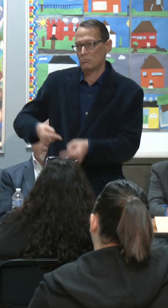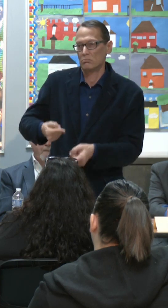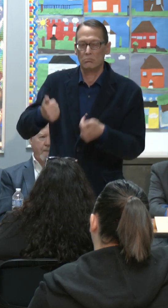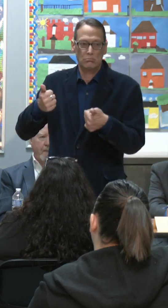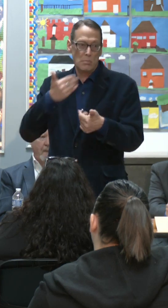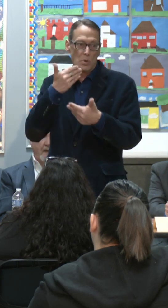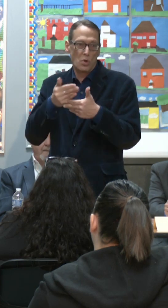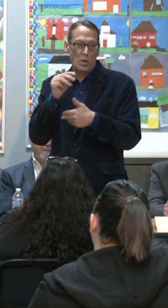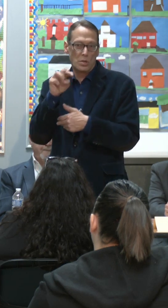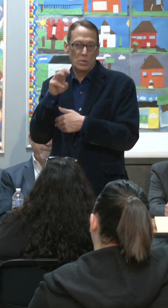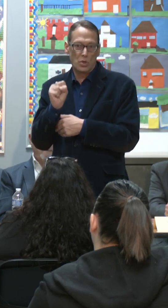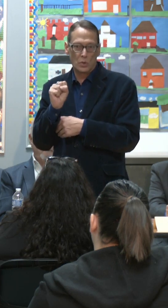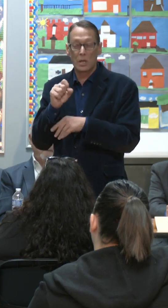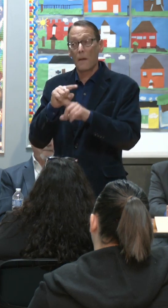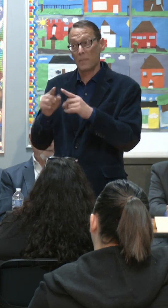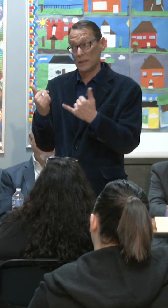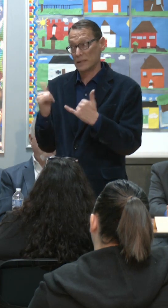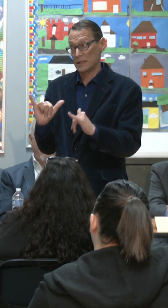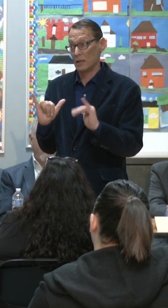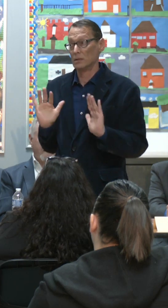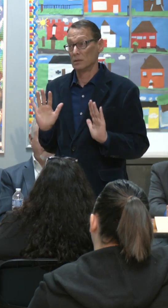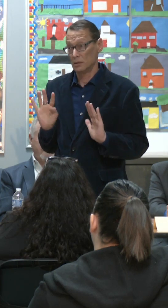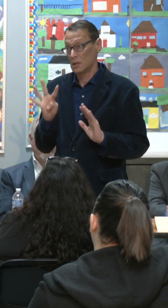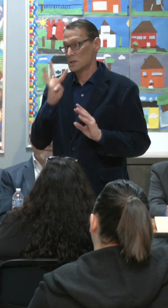you right now. I go to